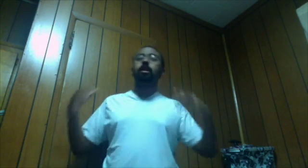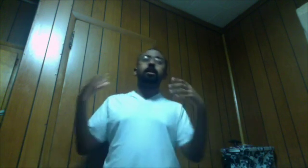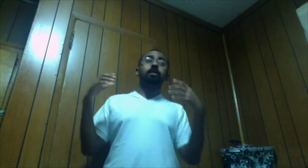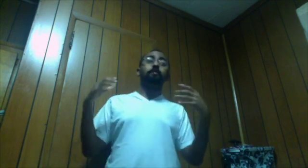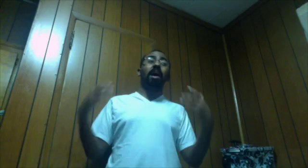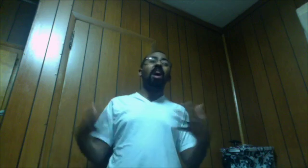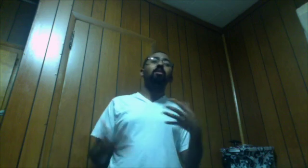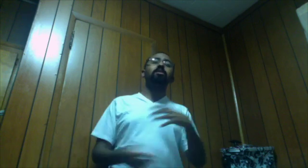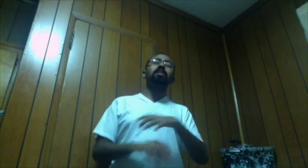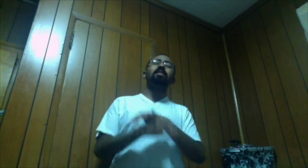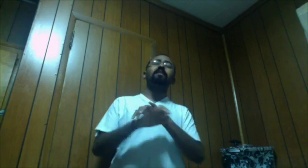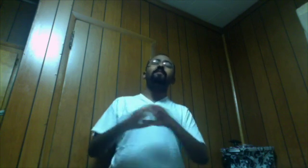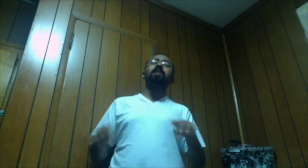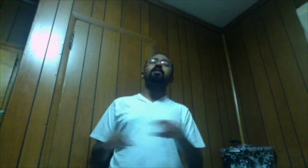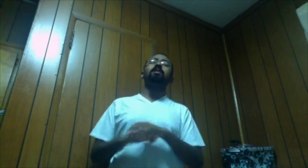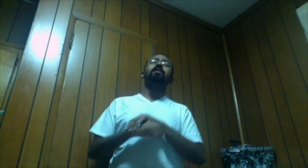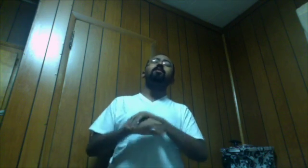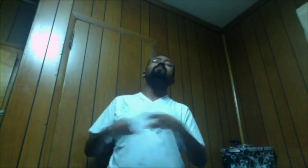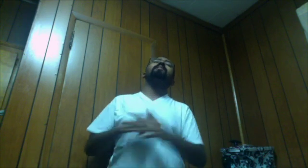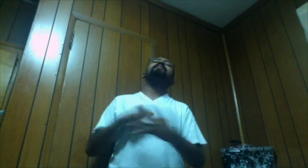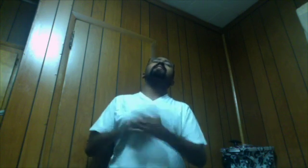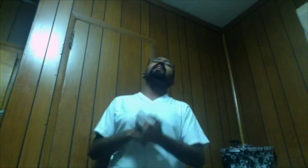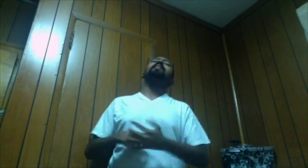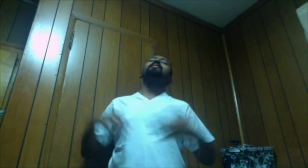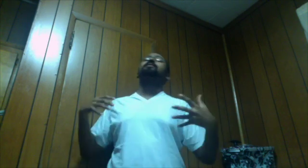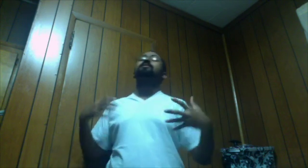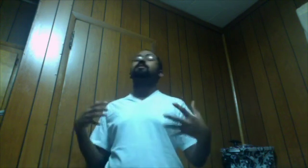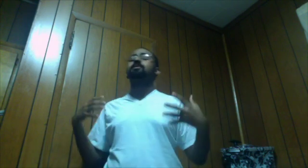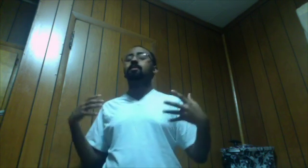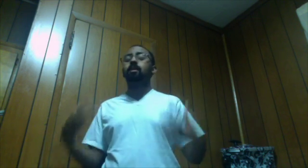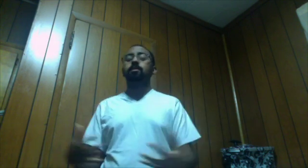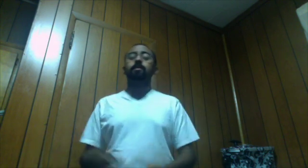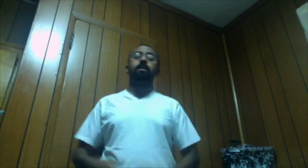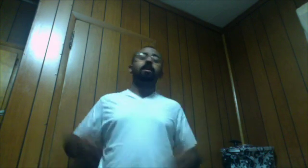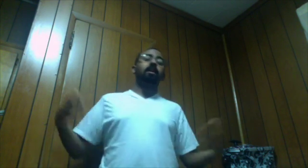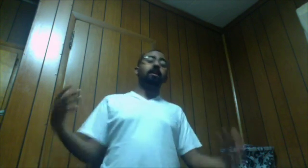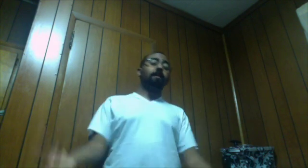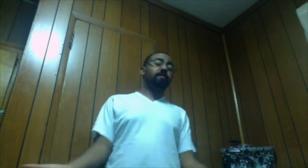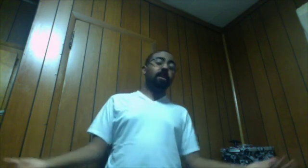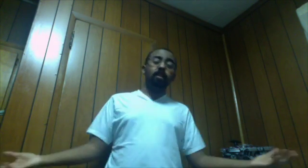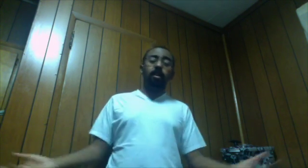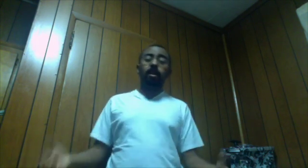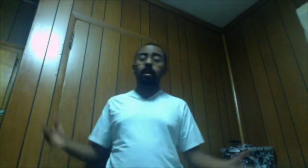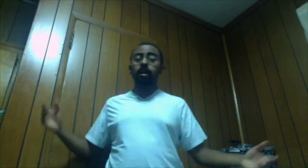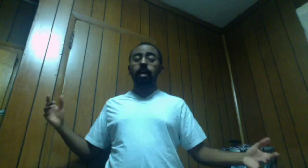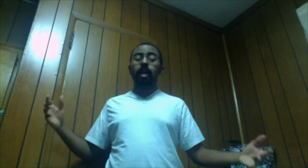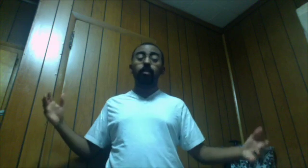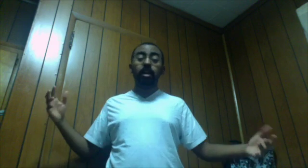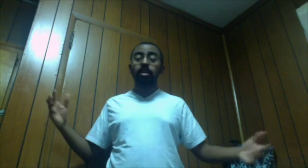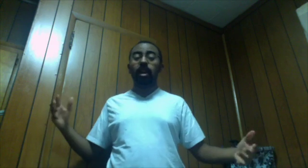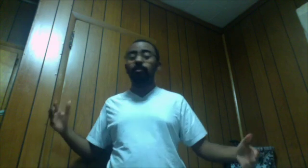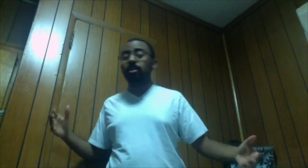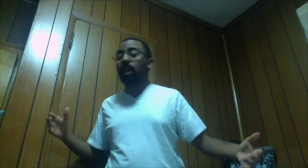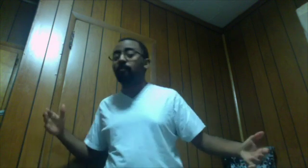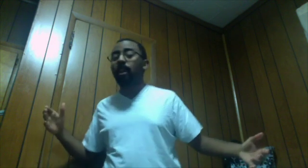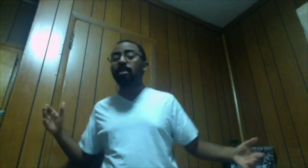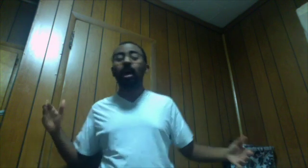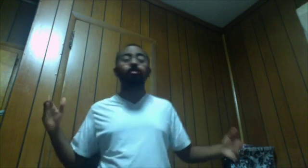The powers and the effects on it, oh my god, it looks awesome. Anyway, I guess I'll have to save my top